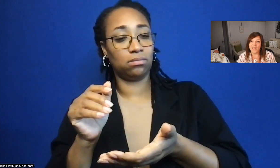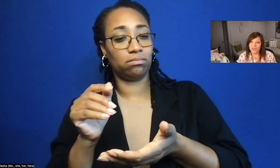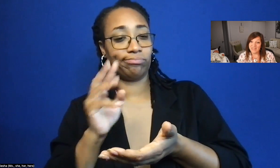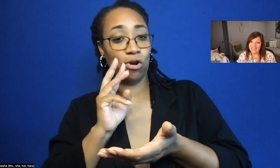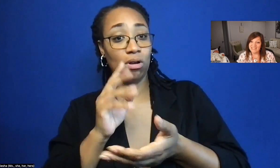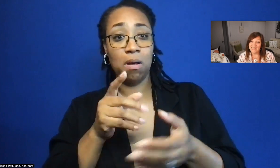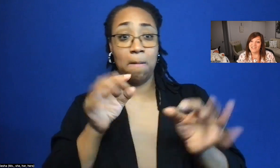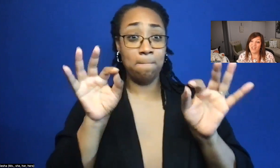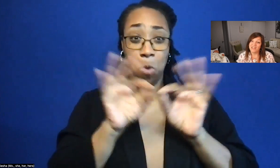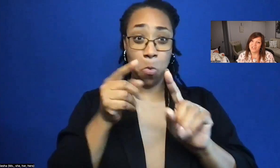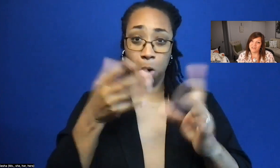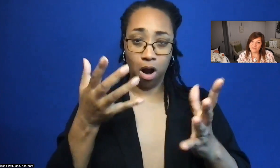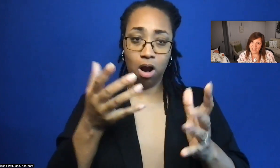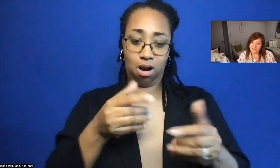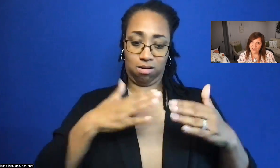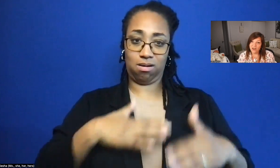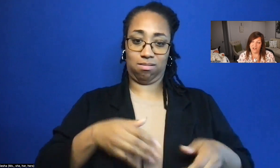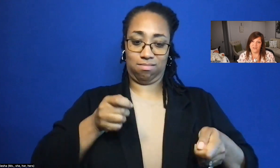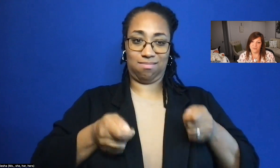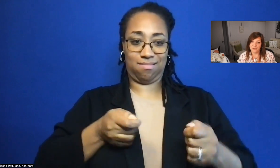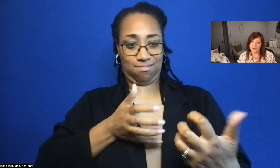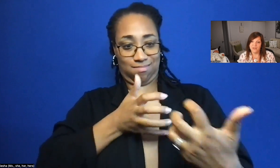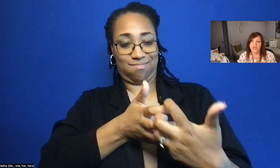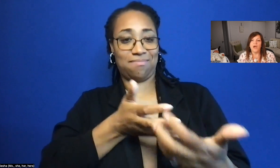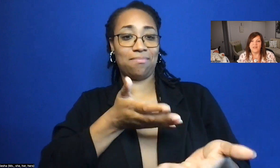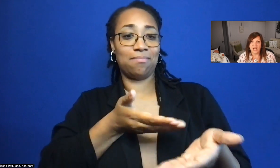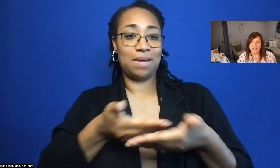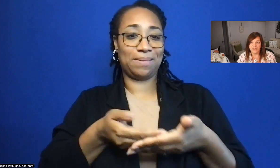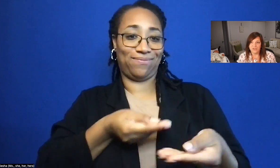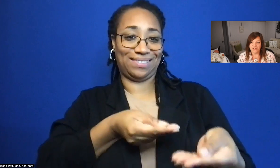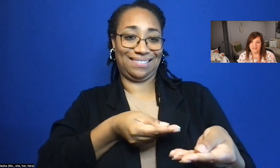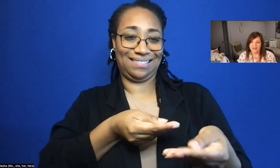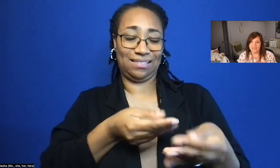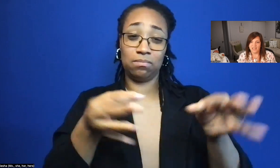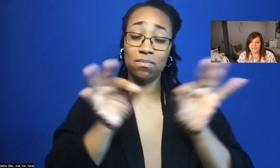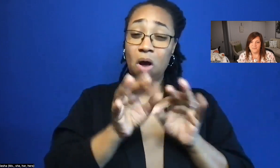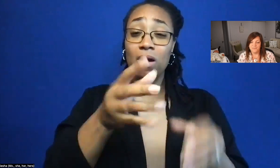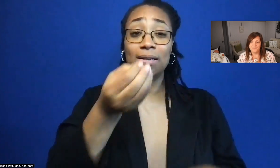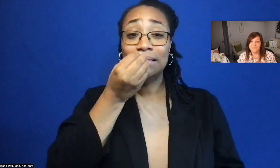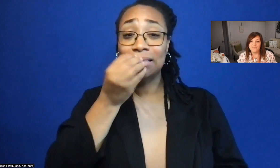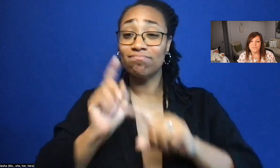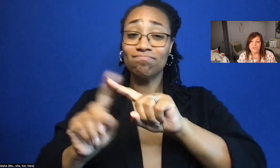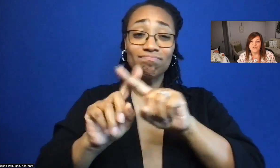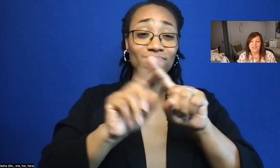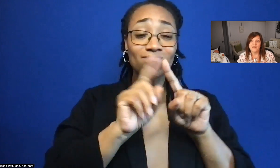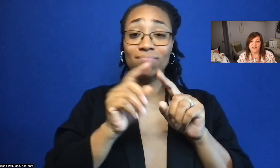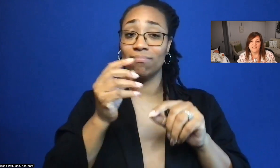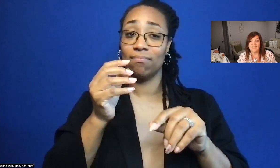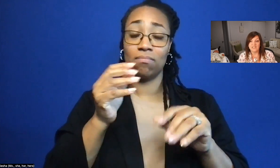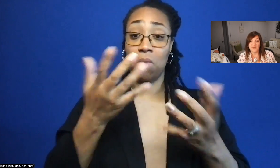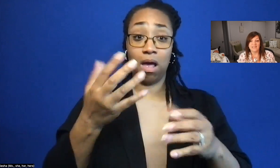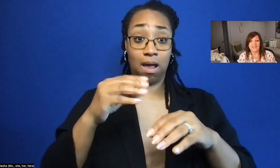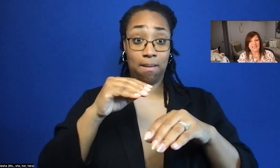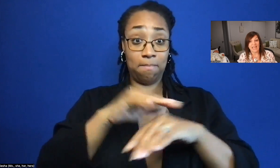What you eat can change the flavor of your milk, but not the nutrient content. Nutrient content